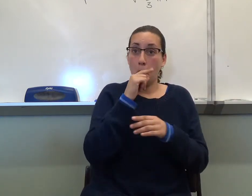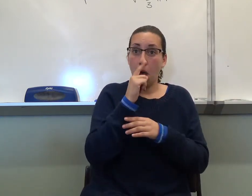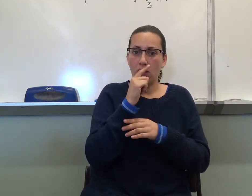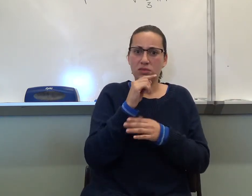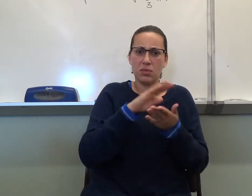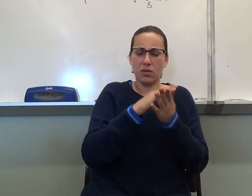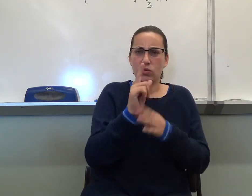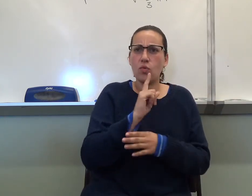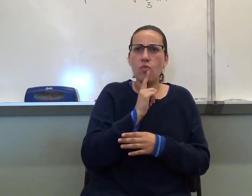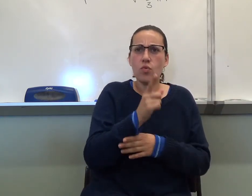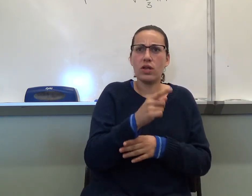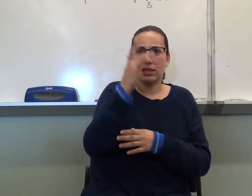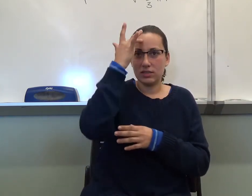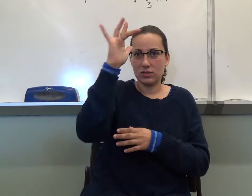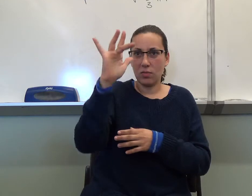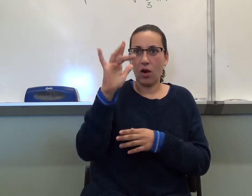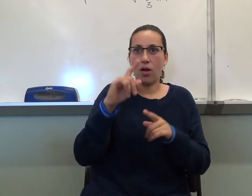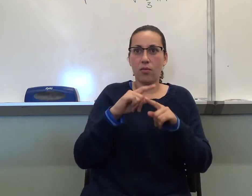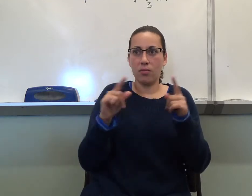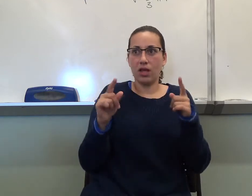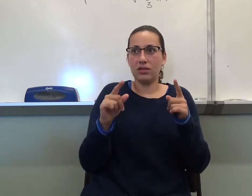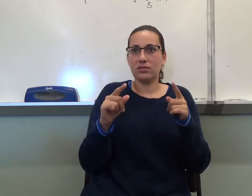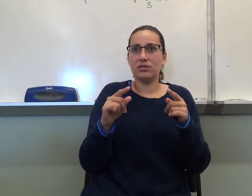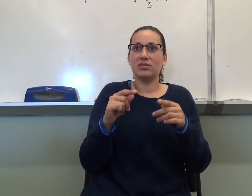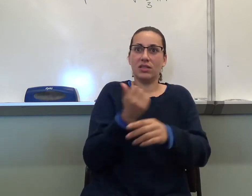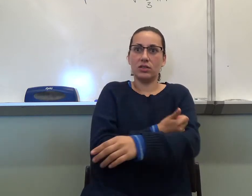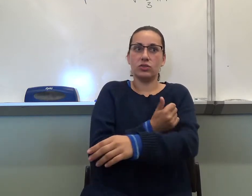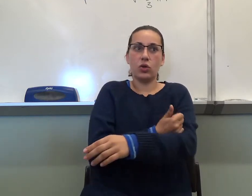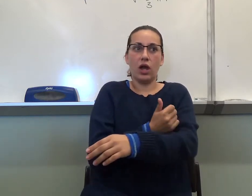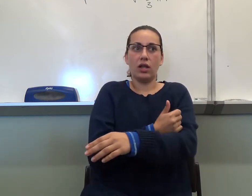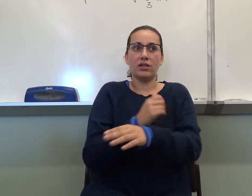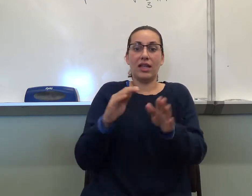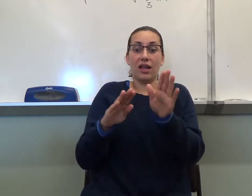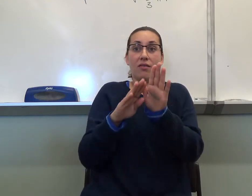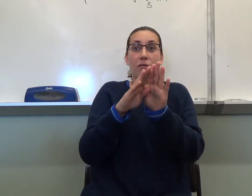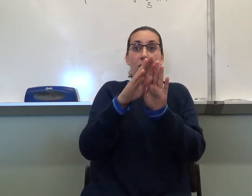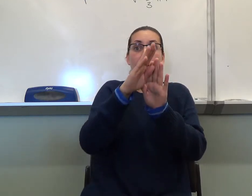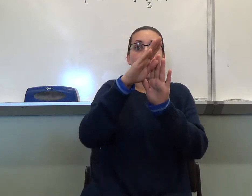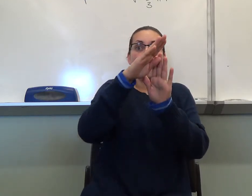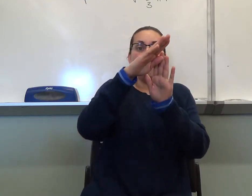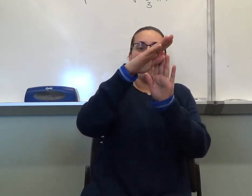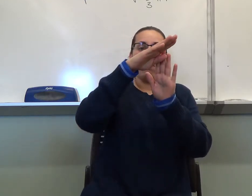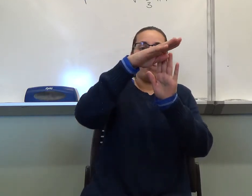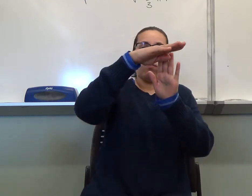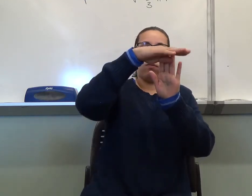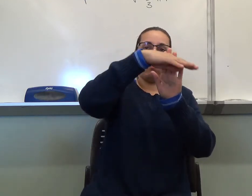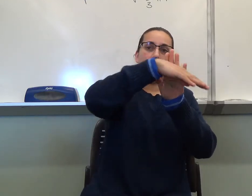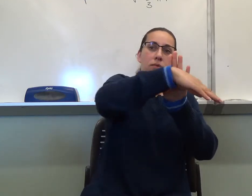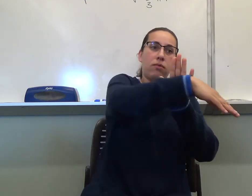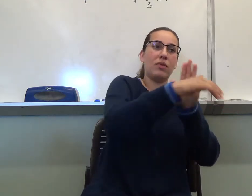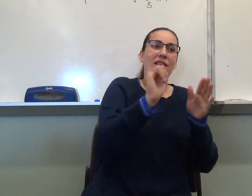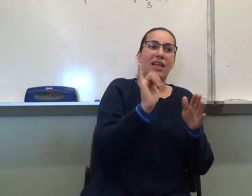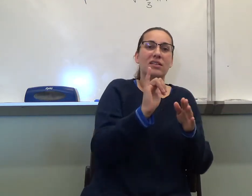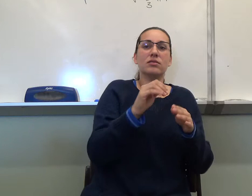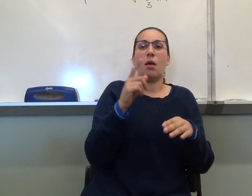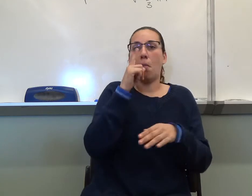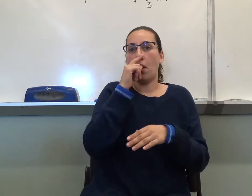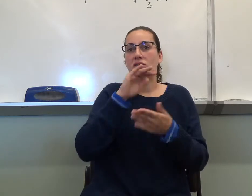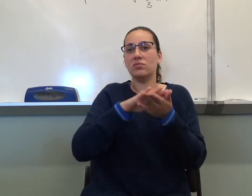One point I want to make about doing all this stuff is when you do a bar graph, you should always label